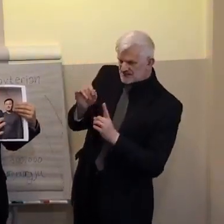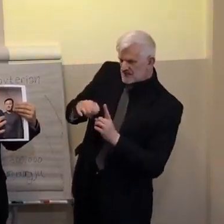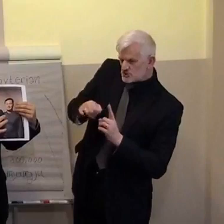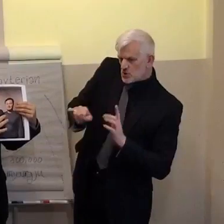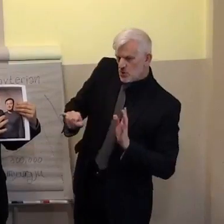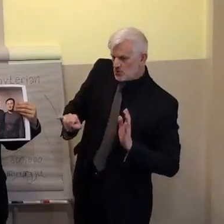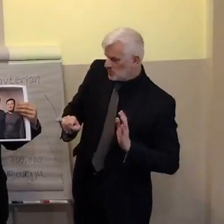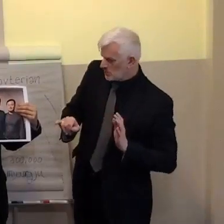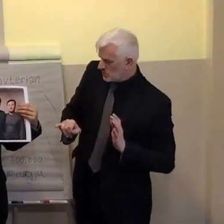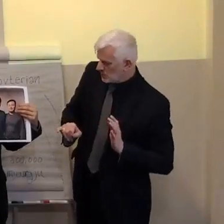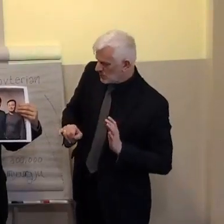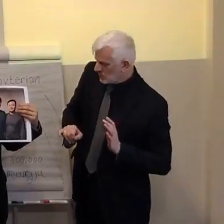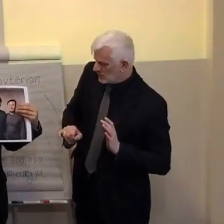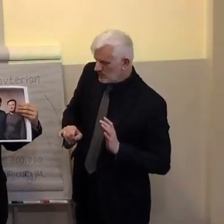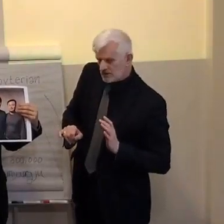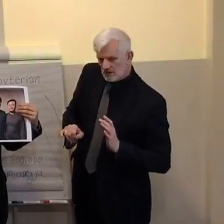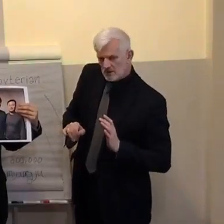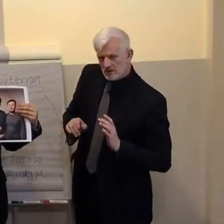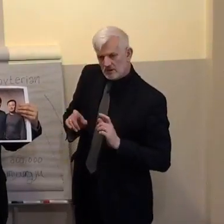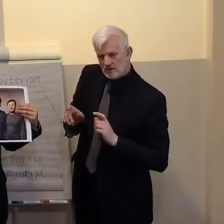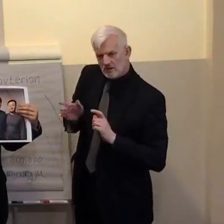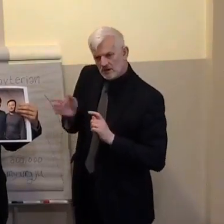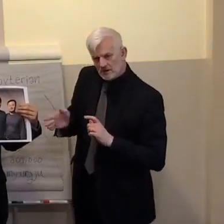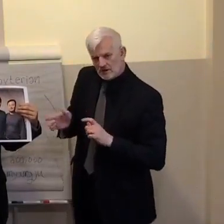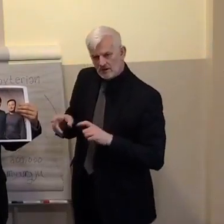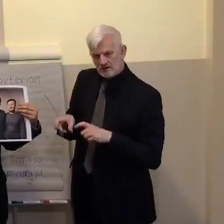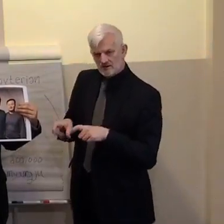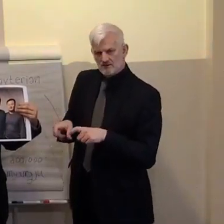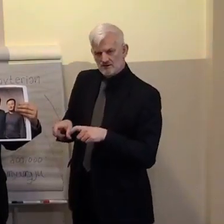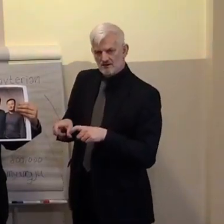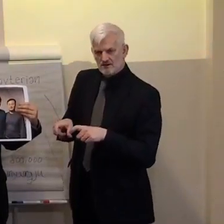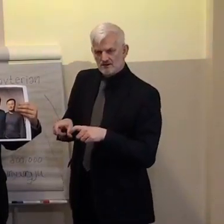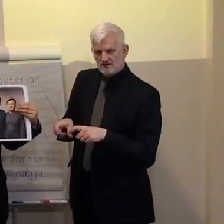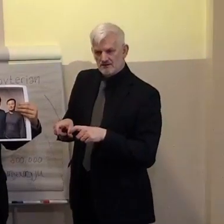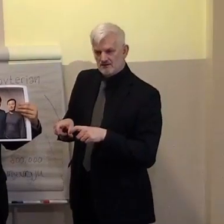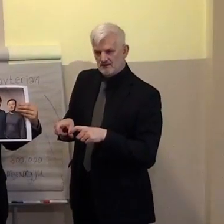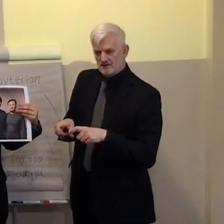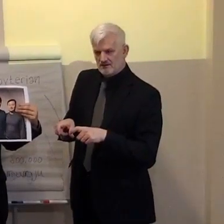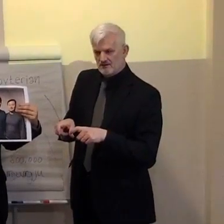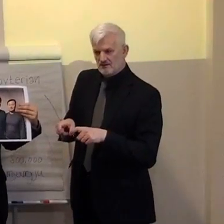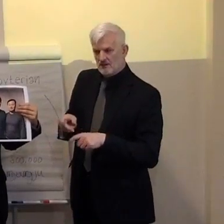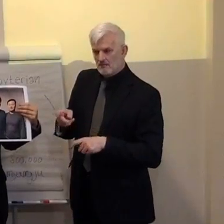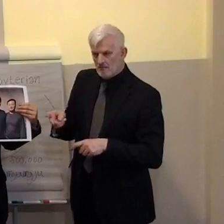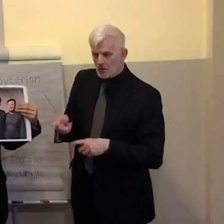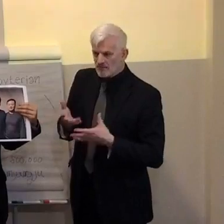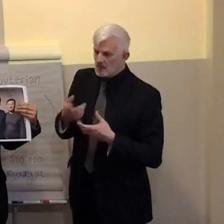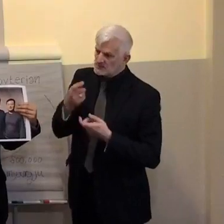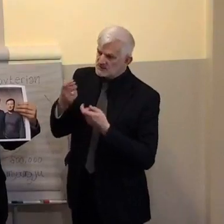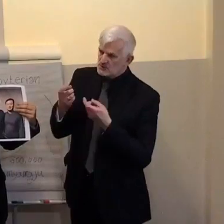But also he settled, and they both are seeking their salvation.